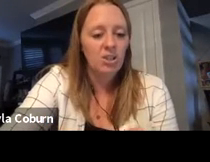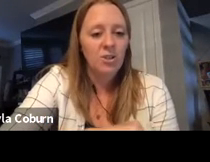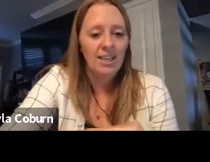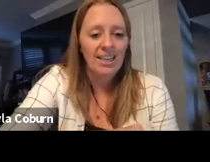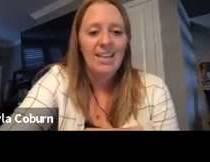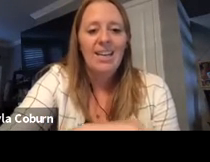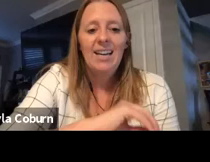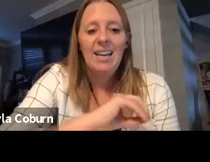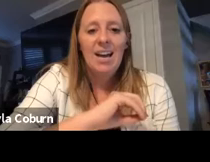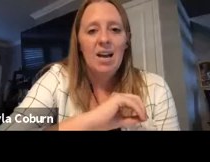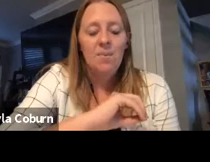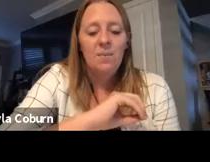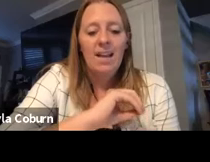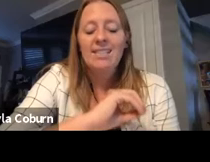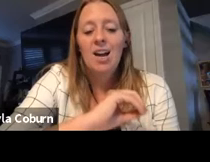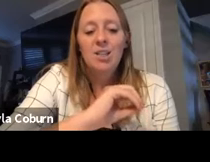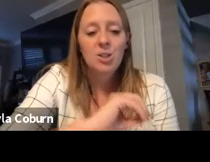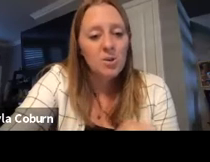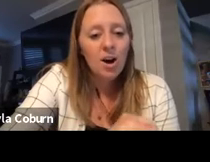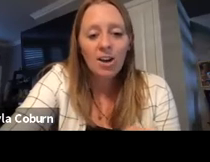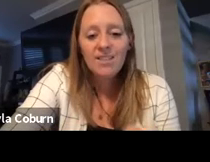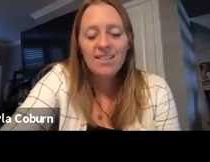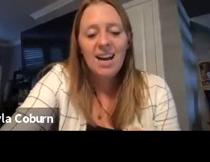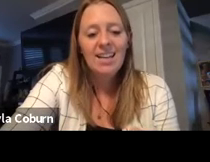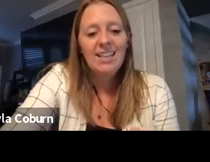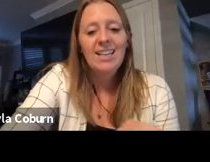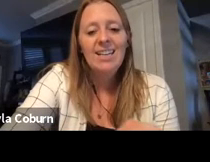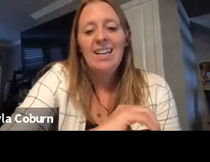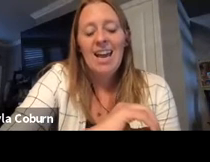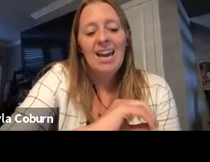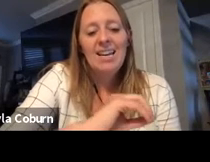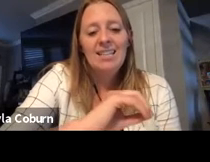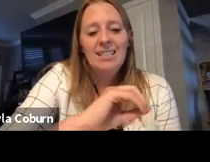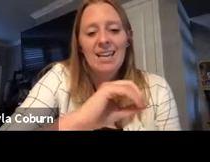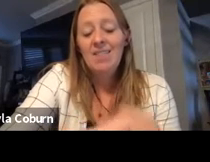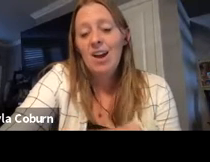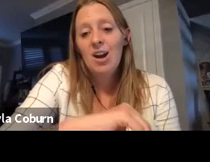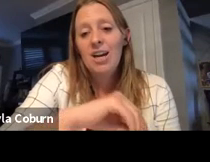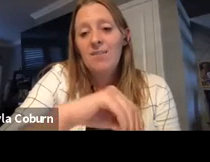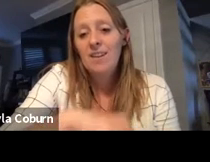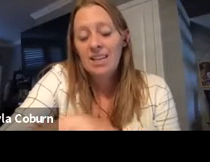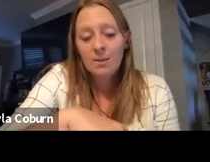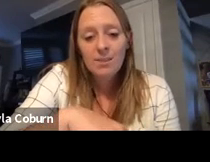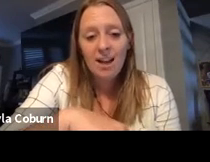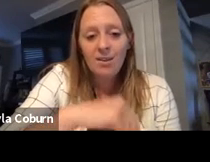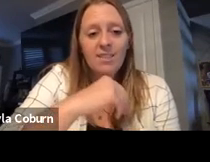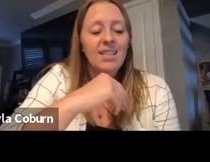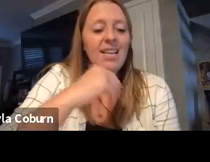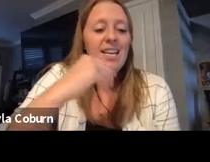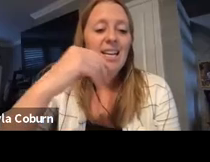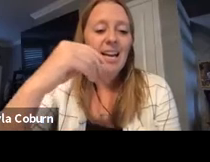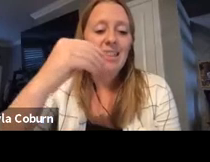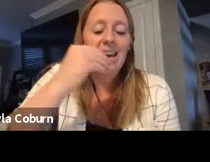of children. It's not too hard of a sign. And if they are feeding